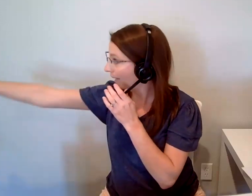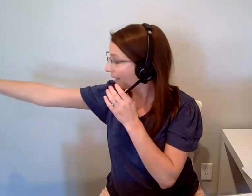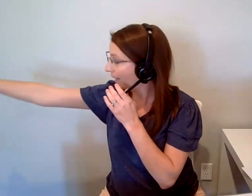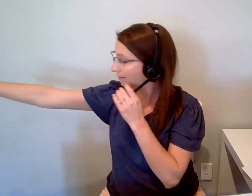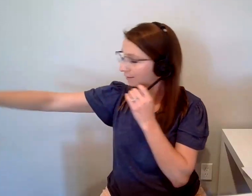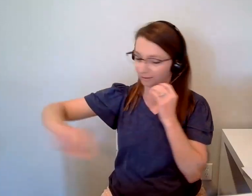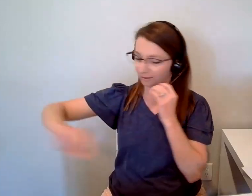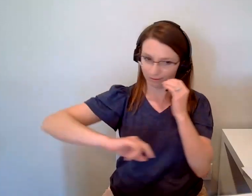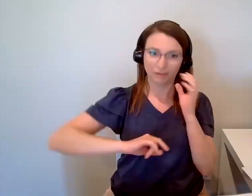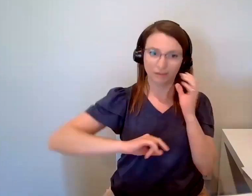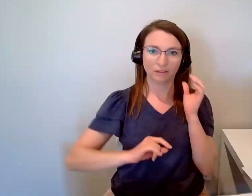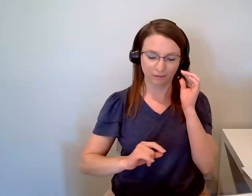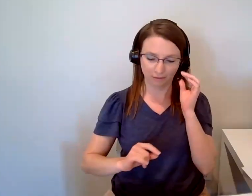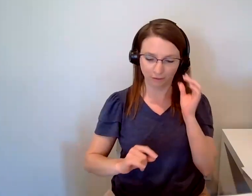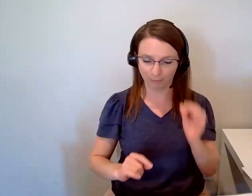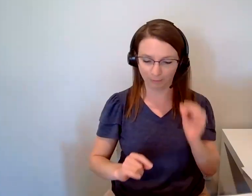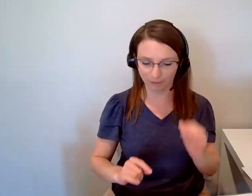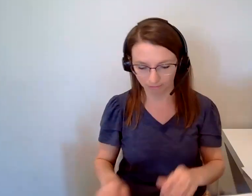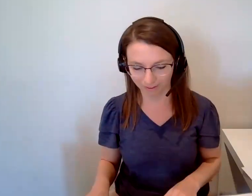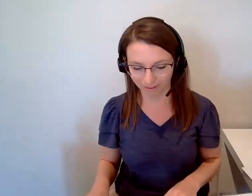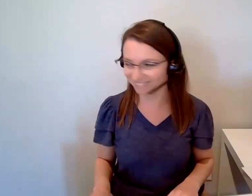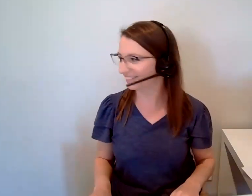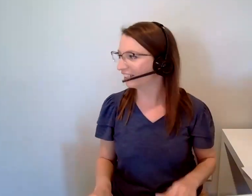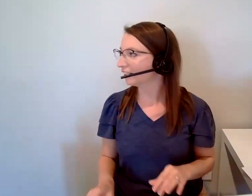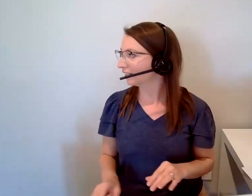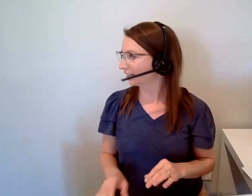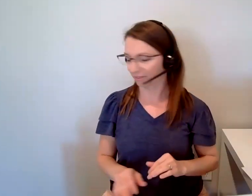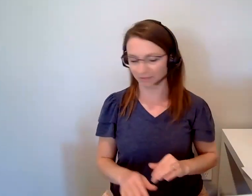Go ask. Sorry about that.